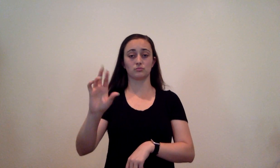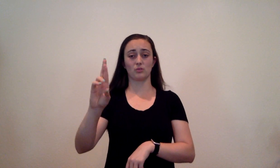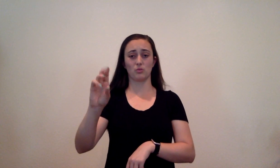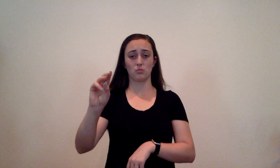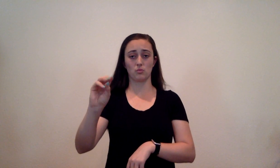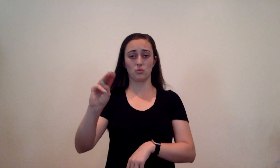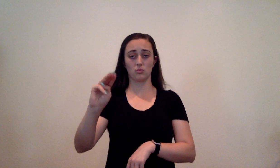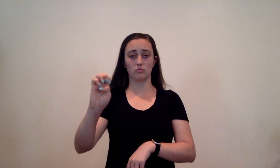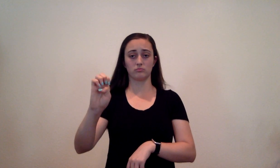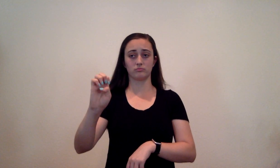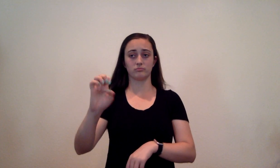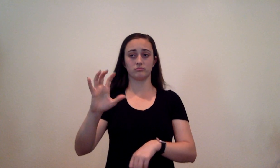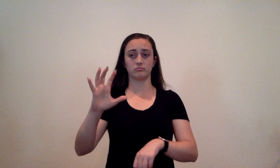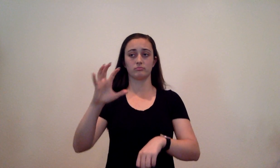province.